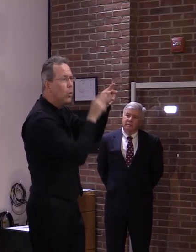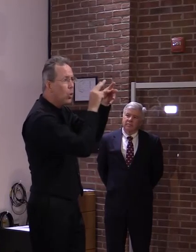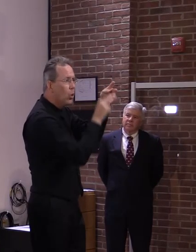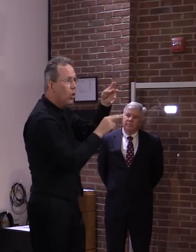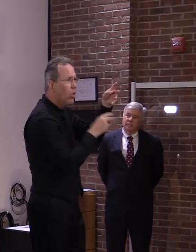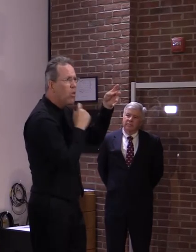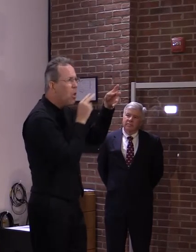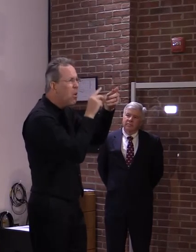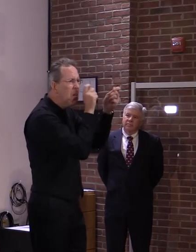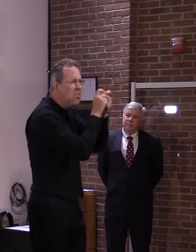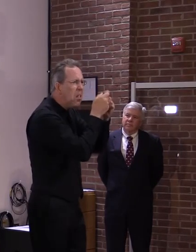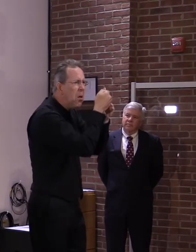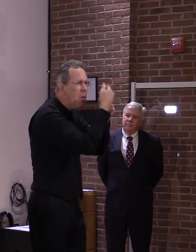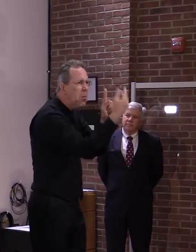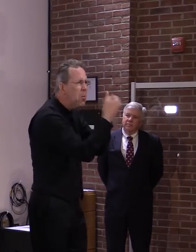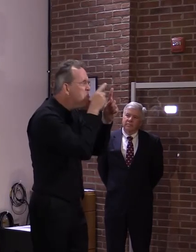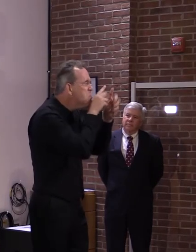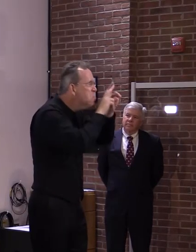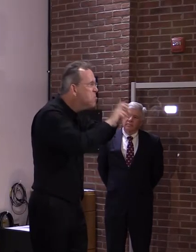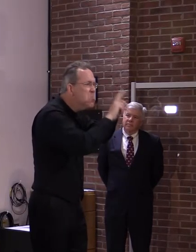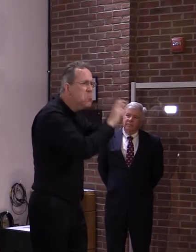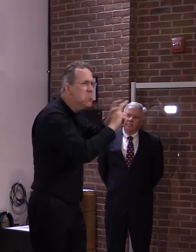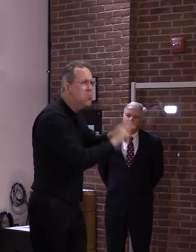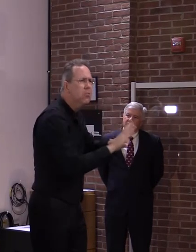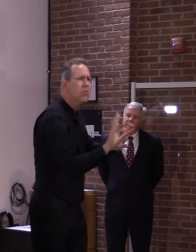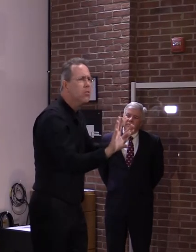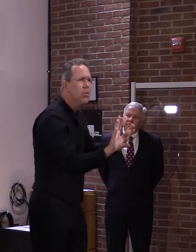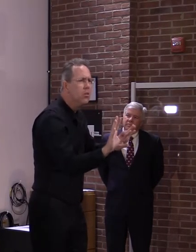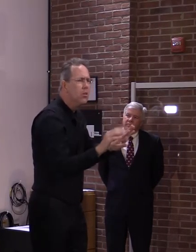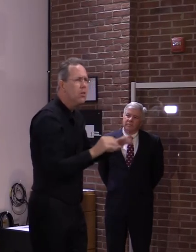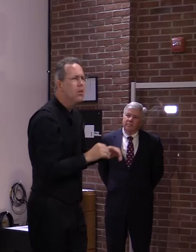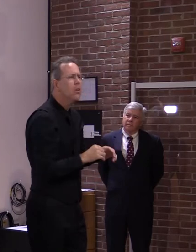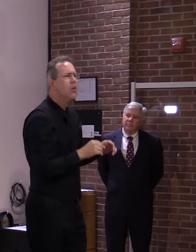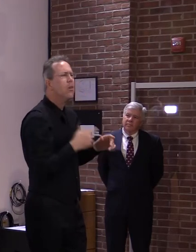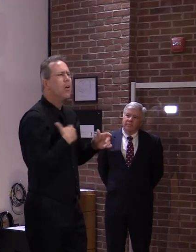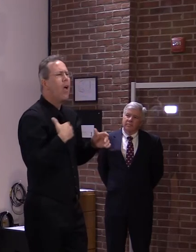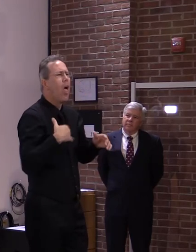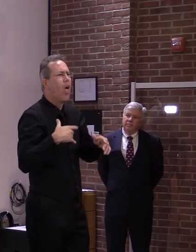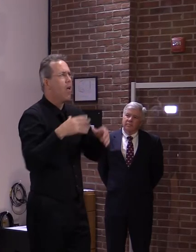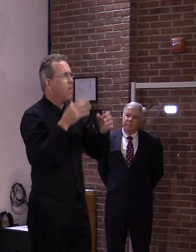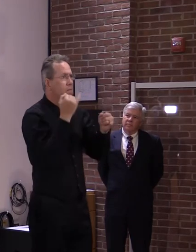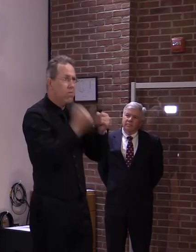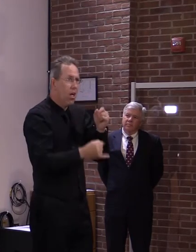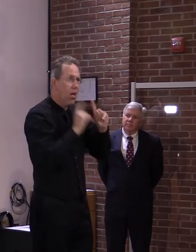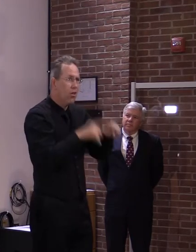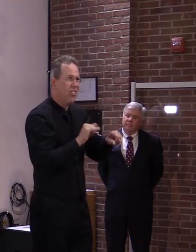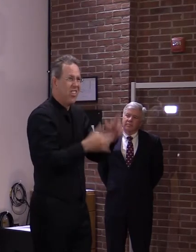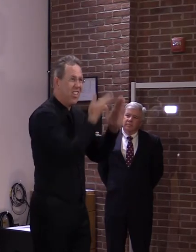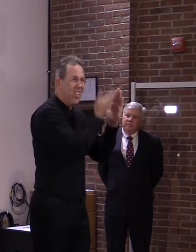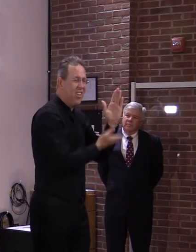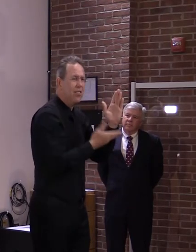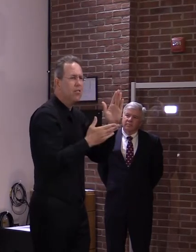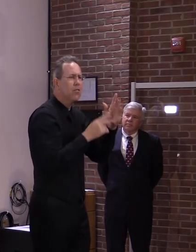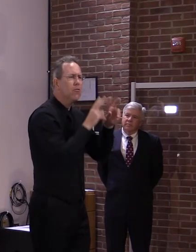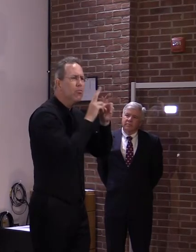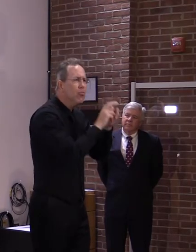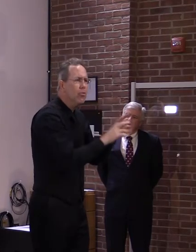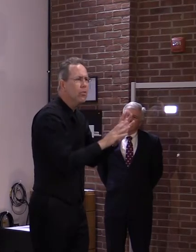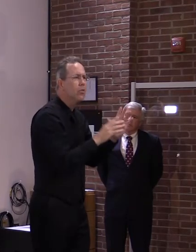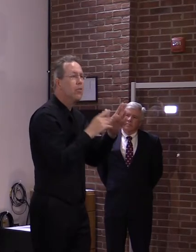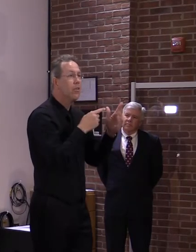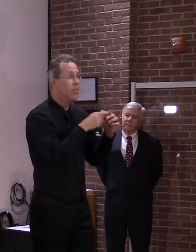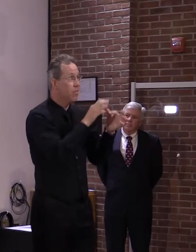any of the cases because they have not been determined to be vaccine-associated deaths. But you're